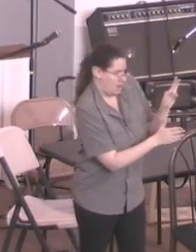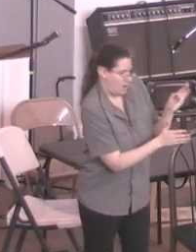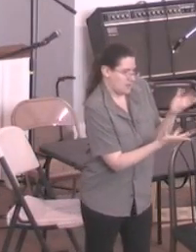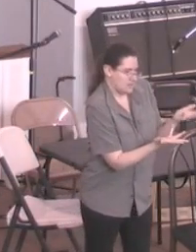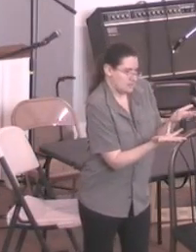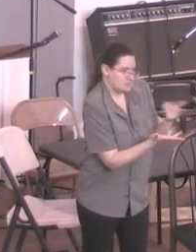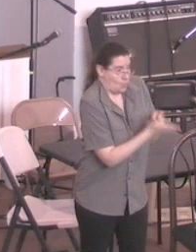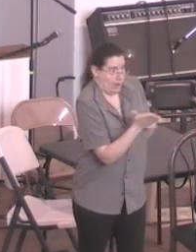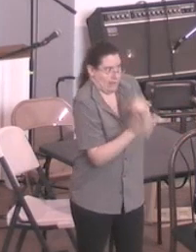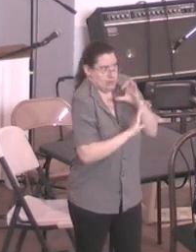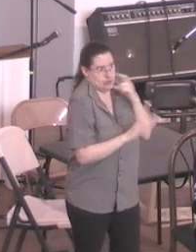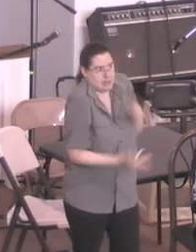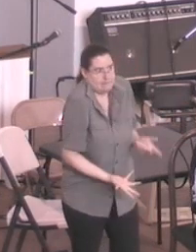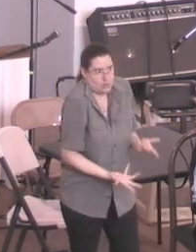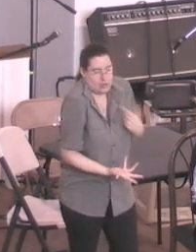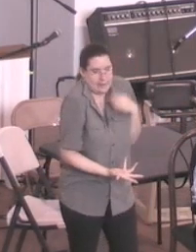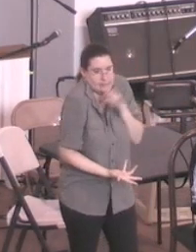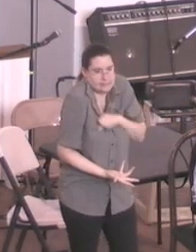guess, what I was looking for.